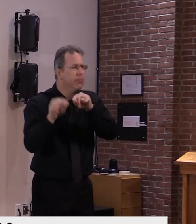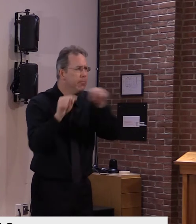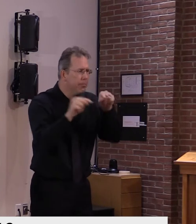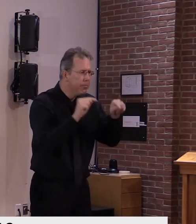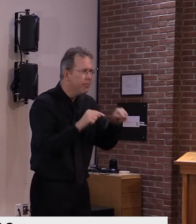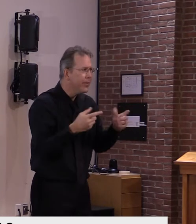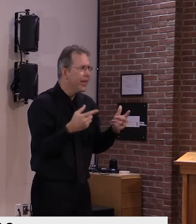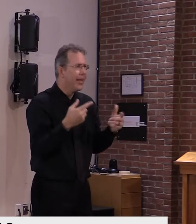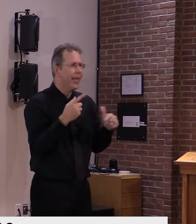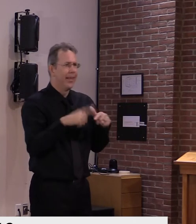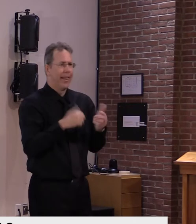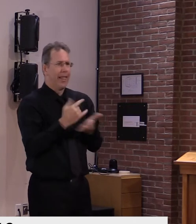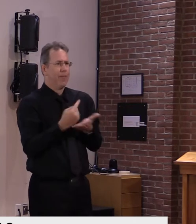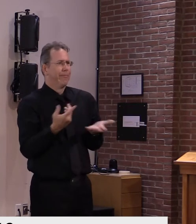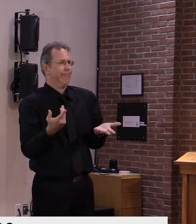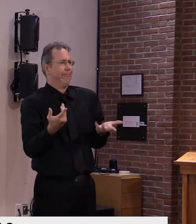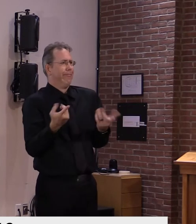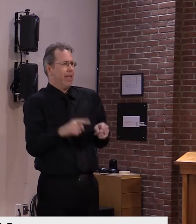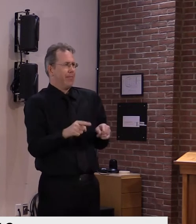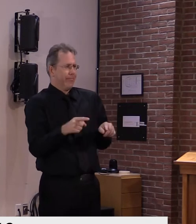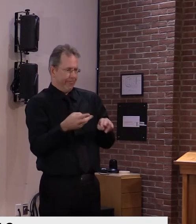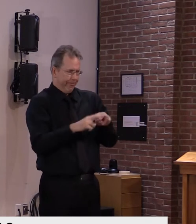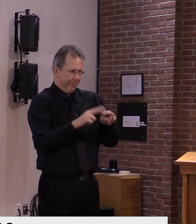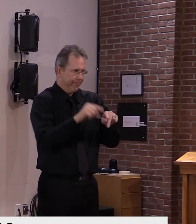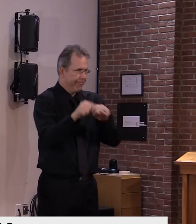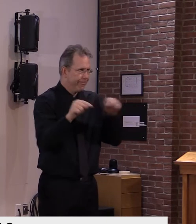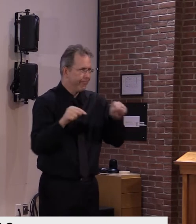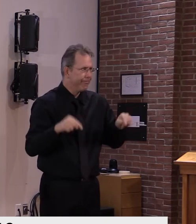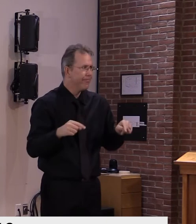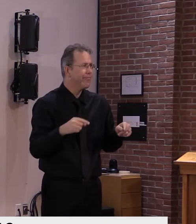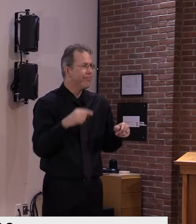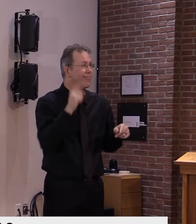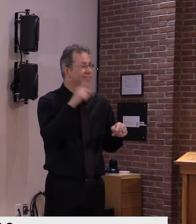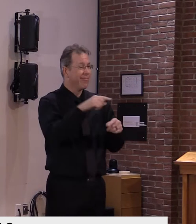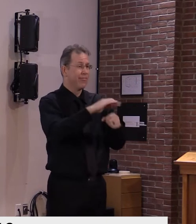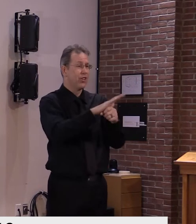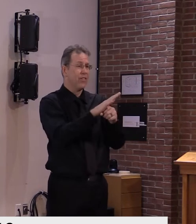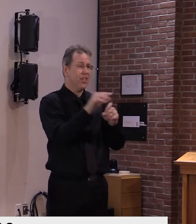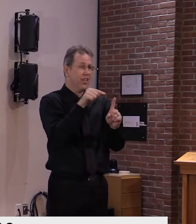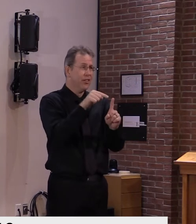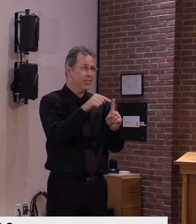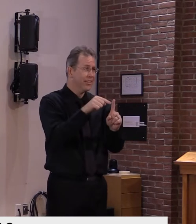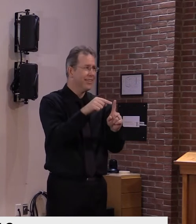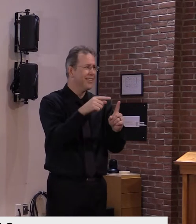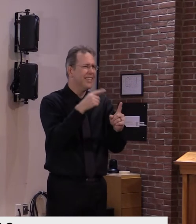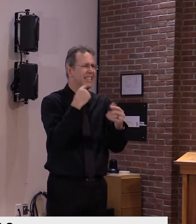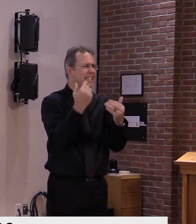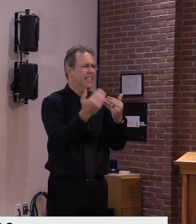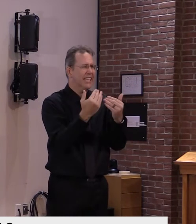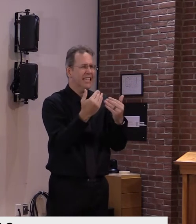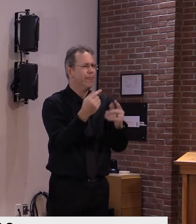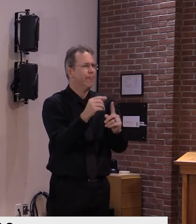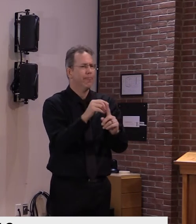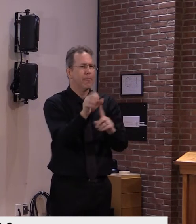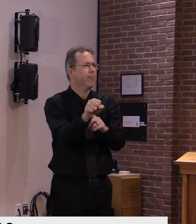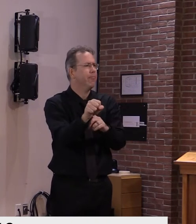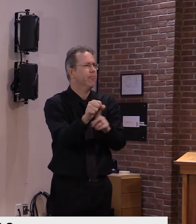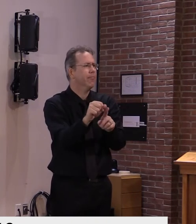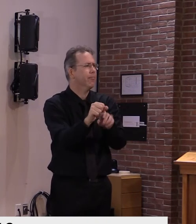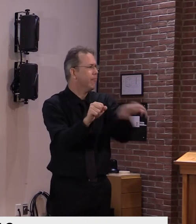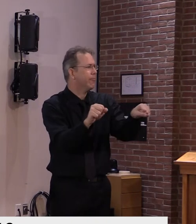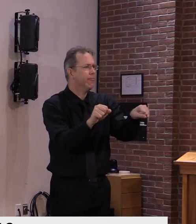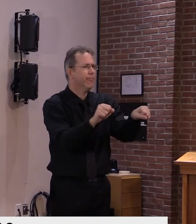virus is so crafty, with a number of people, a high percentage, being asymptomatic. So people